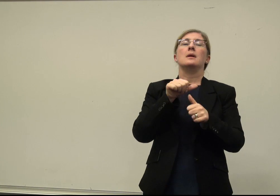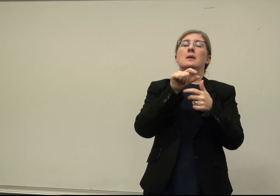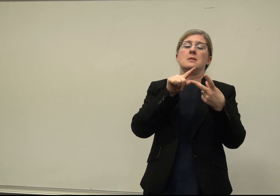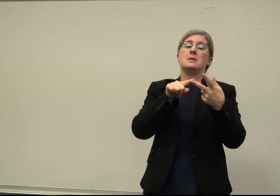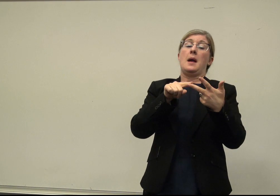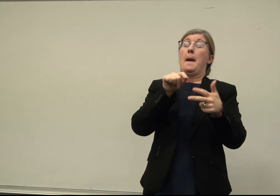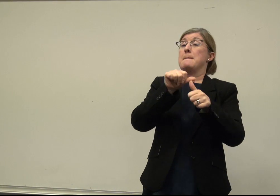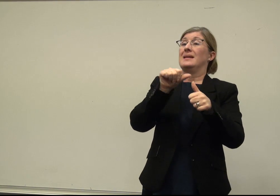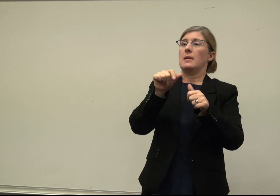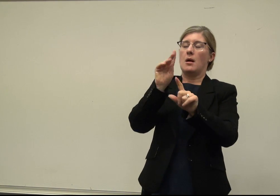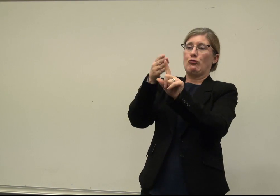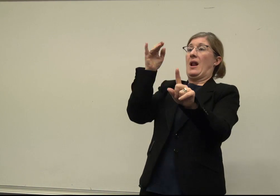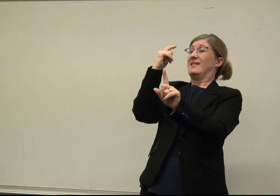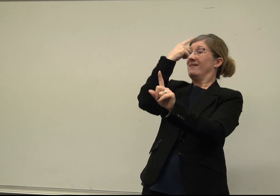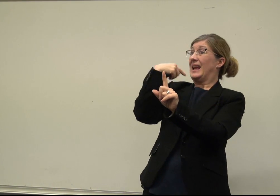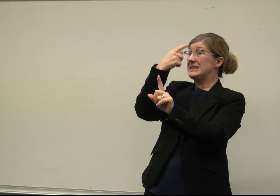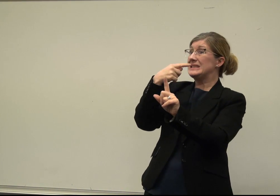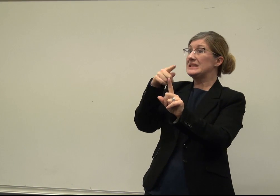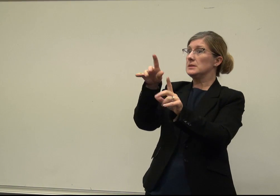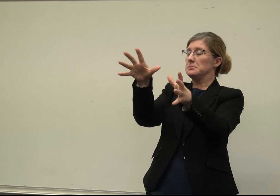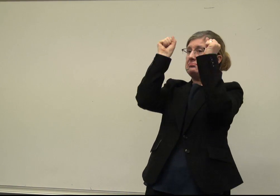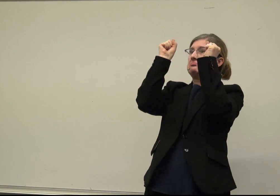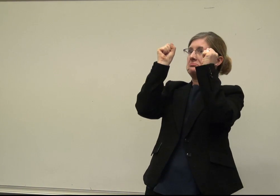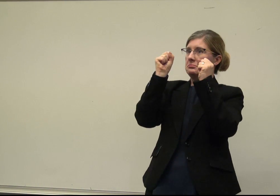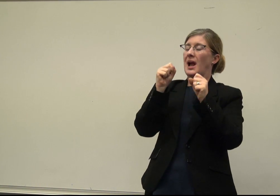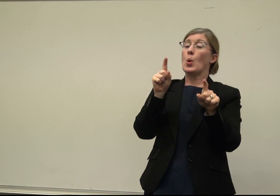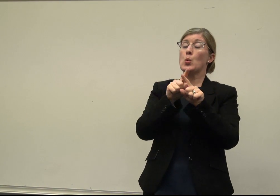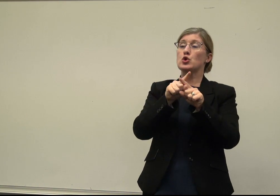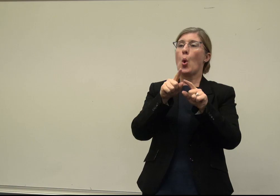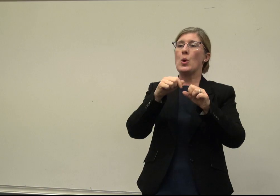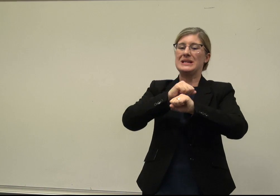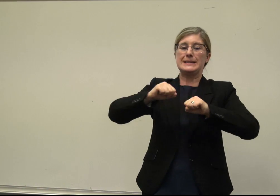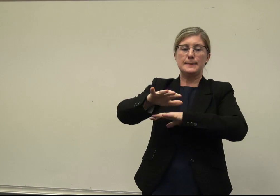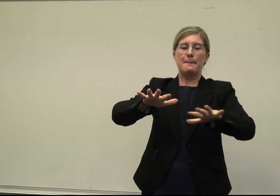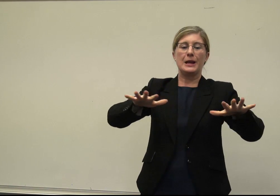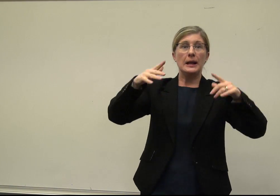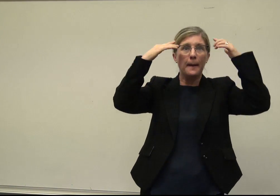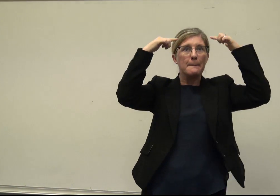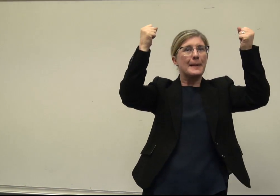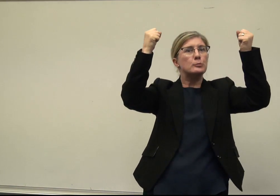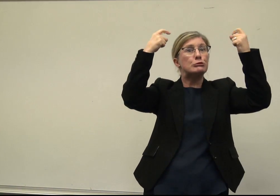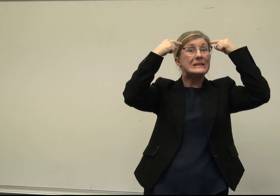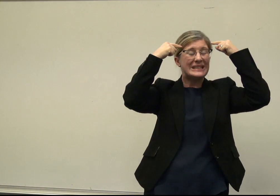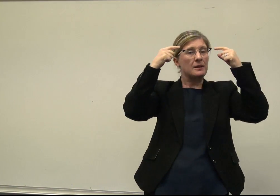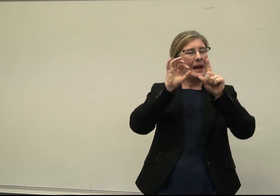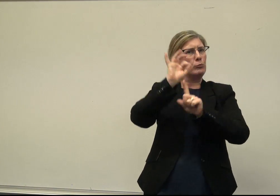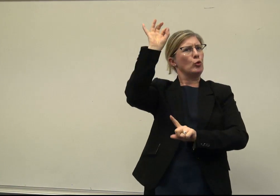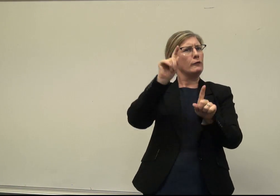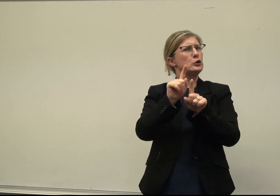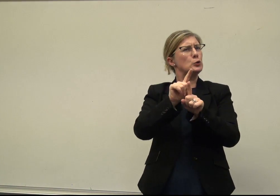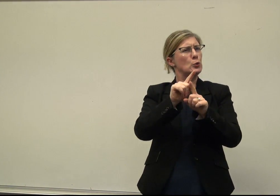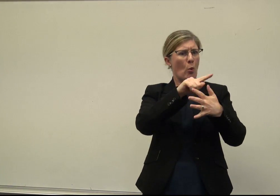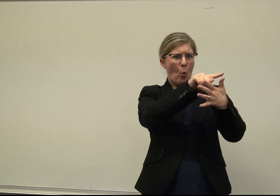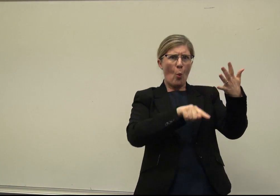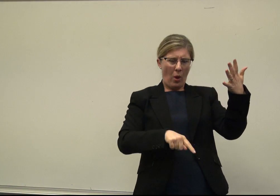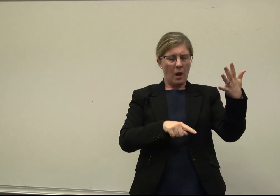skills, enhanced spatial memory. So these effects are clearly, specifically related